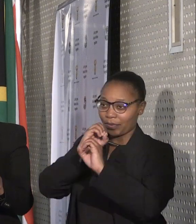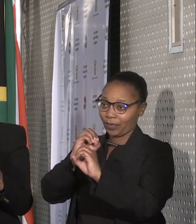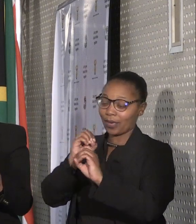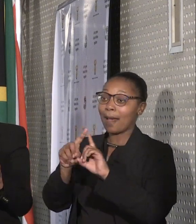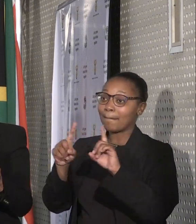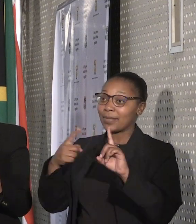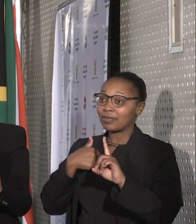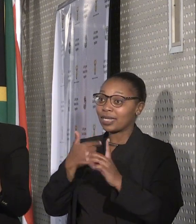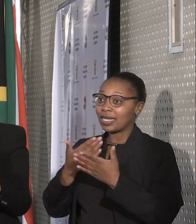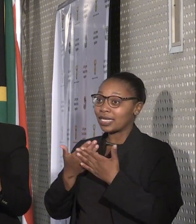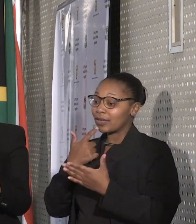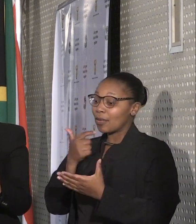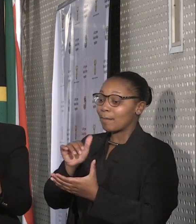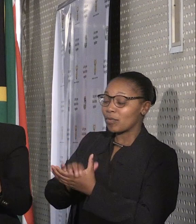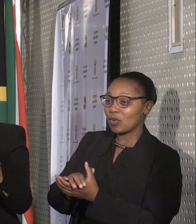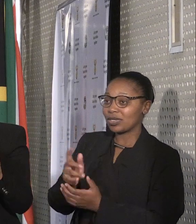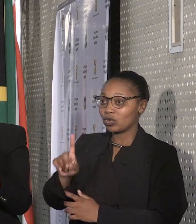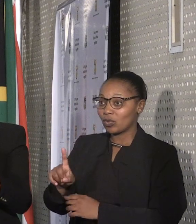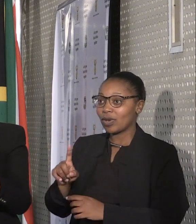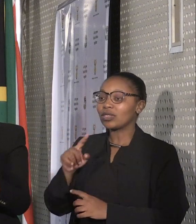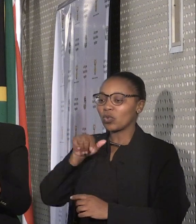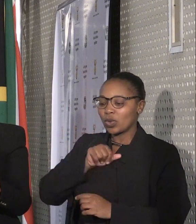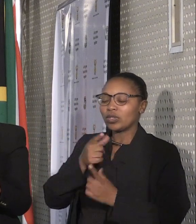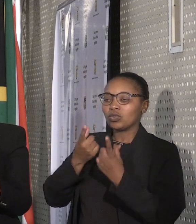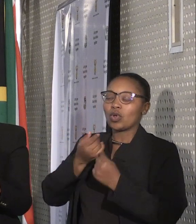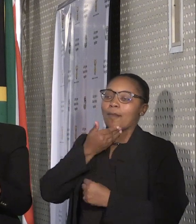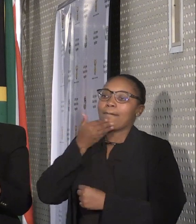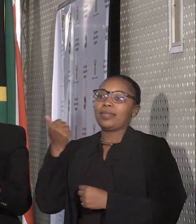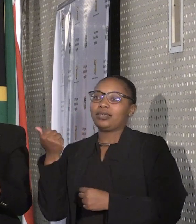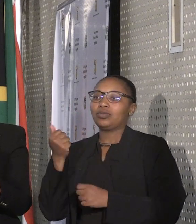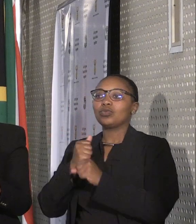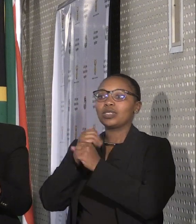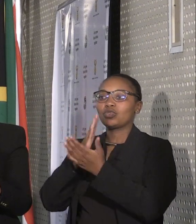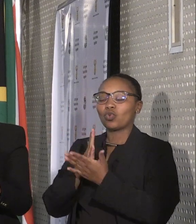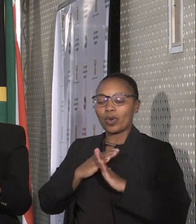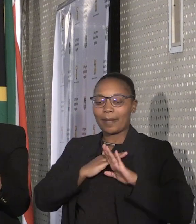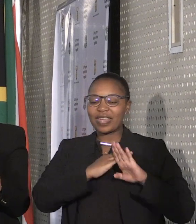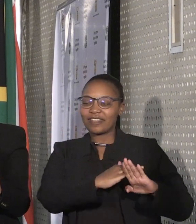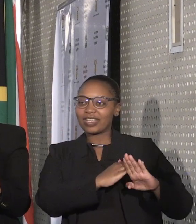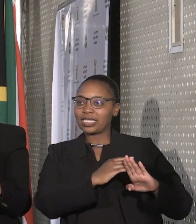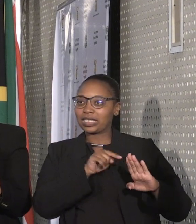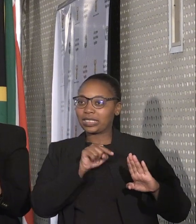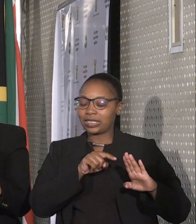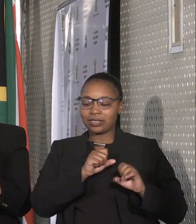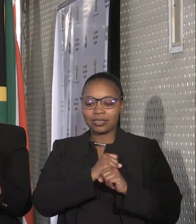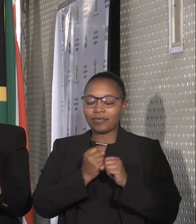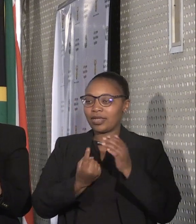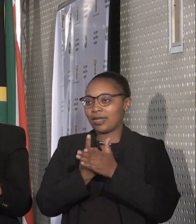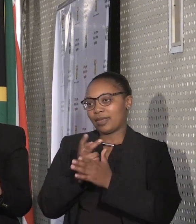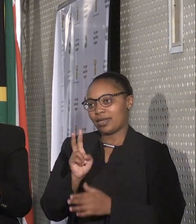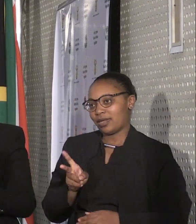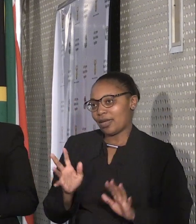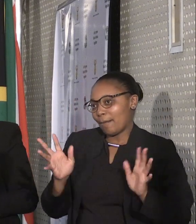make is that we will do everything in our power to prevent something like this from happening again. That's the only promise